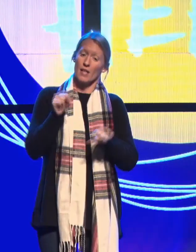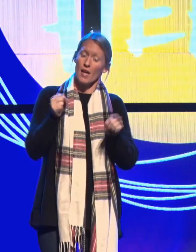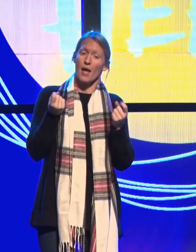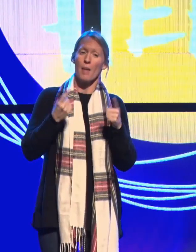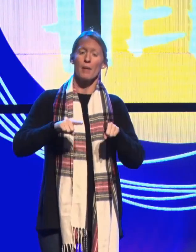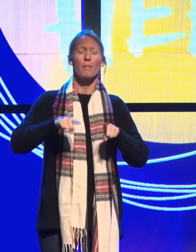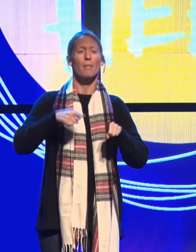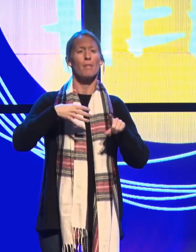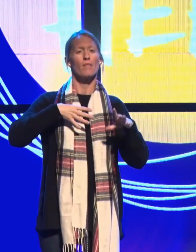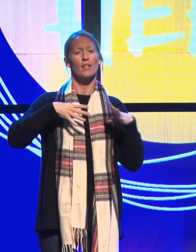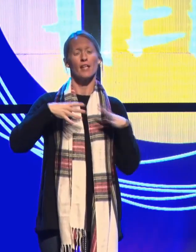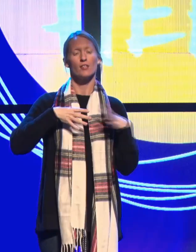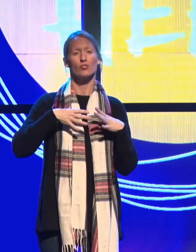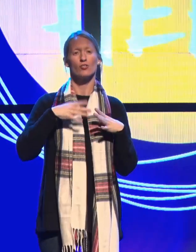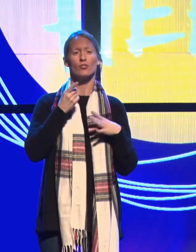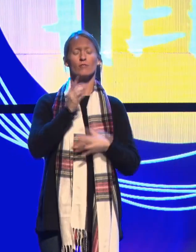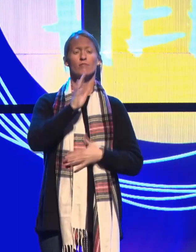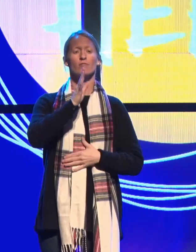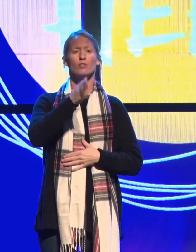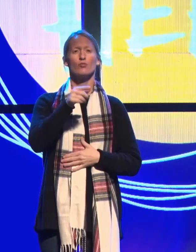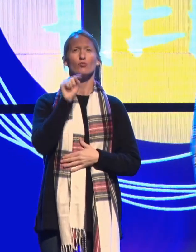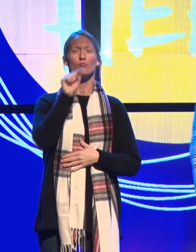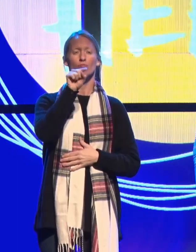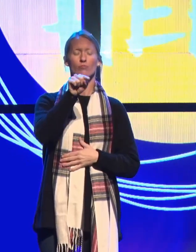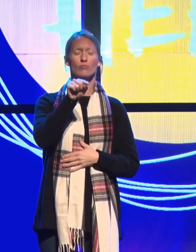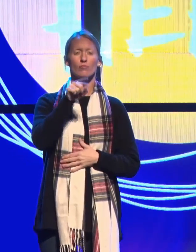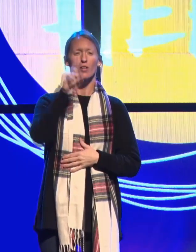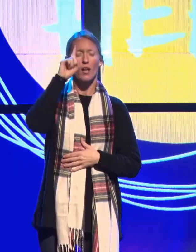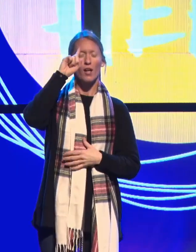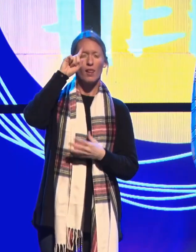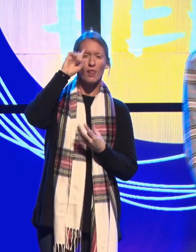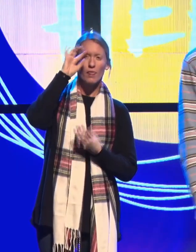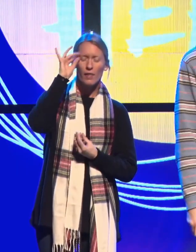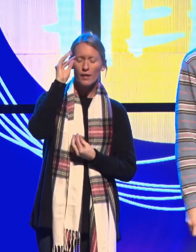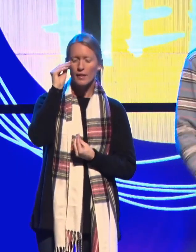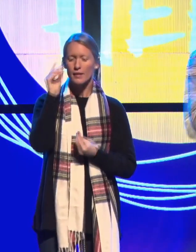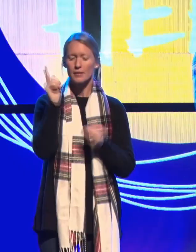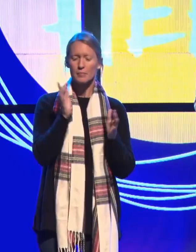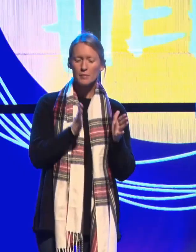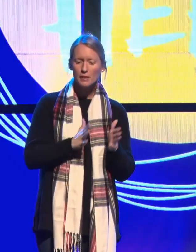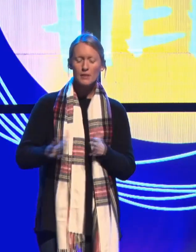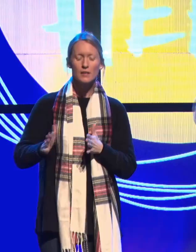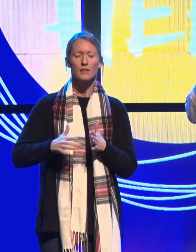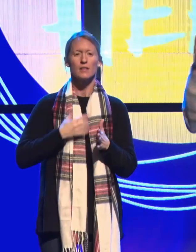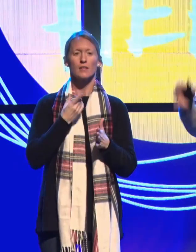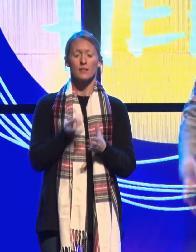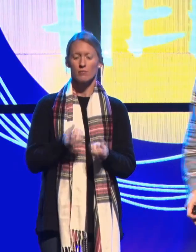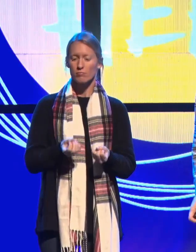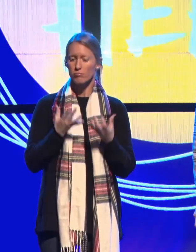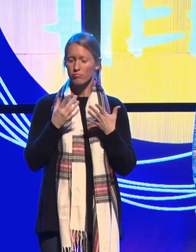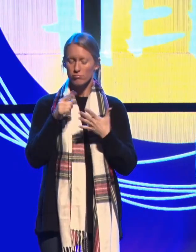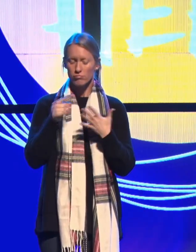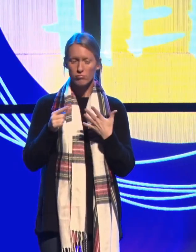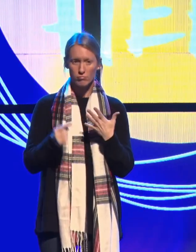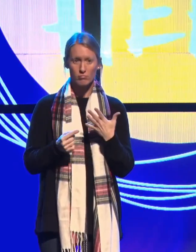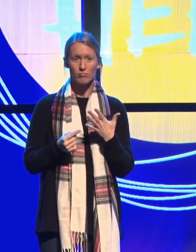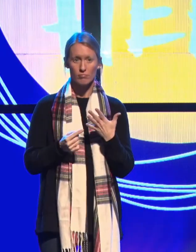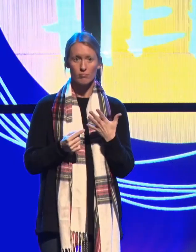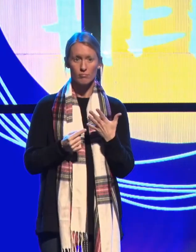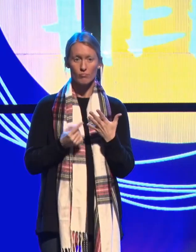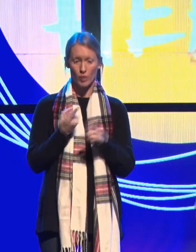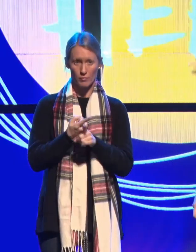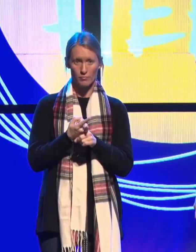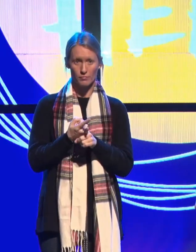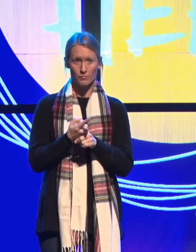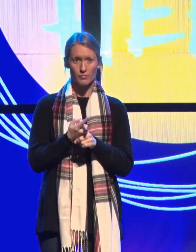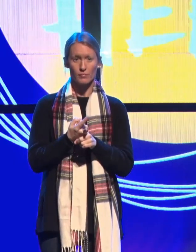is one of those things that like it's out there in the future. You got to think about it. You got to go for it. There's lots of planning to a certain degree, right?